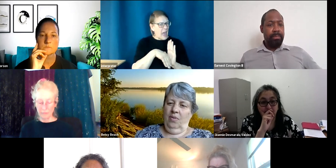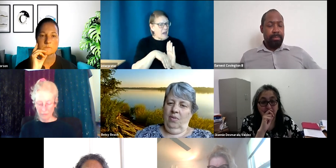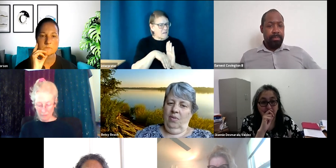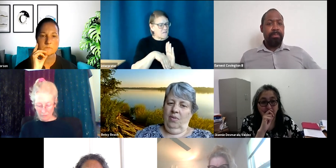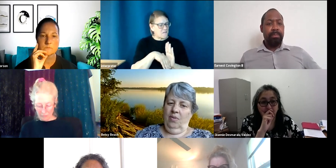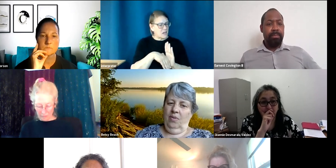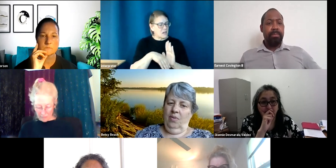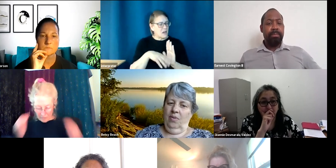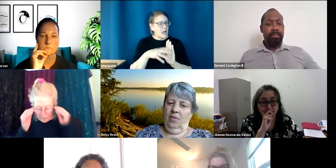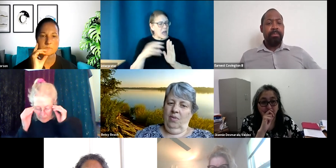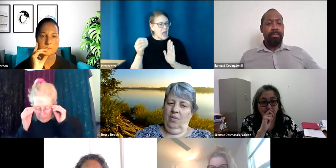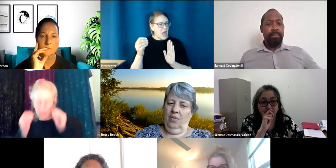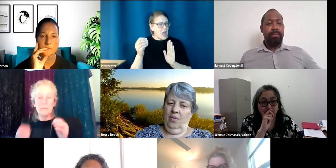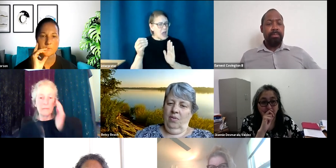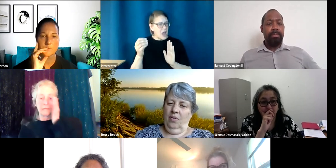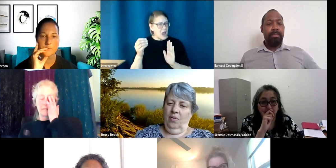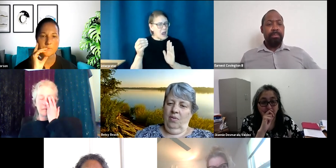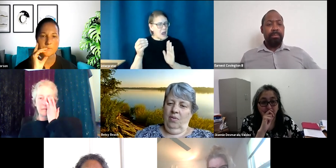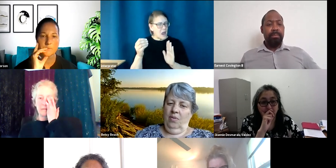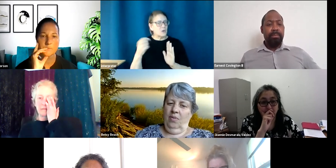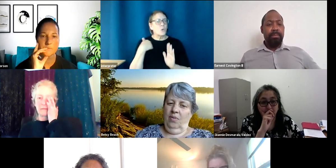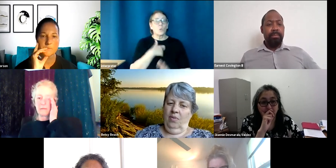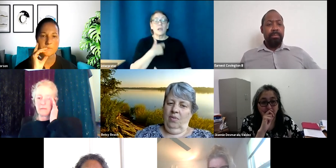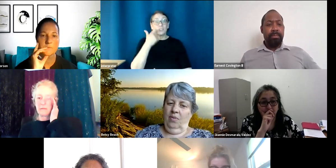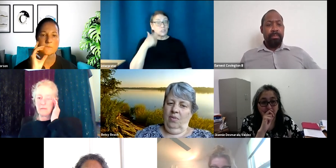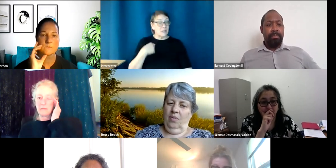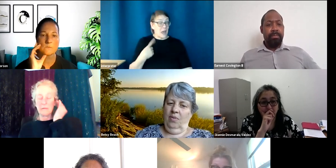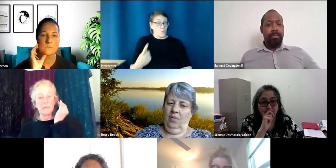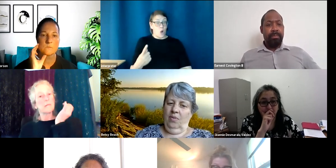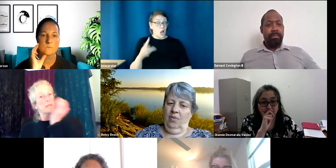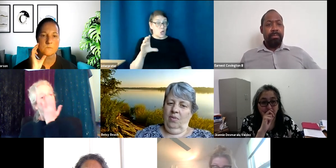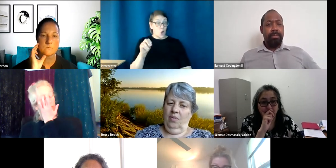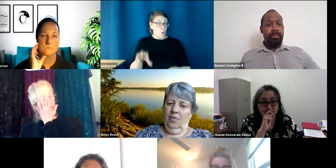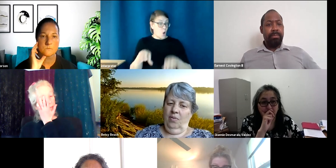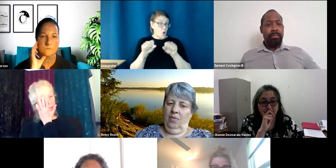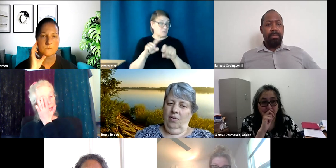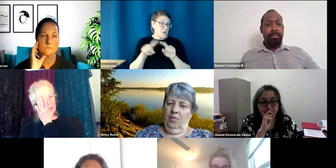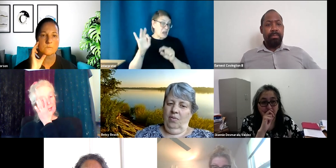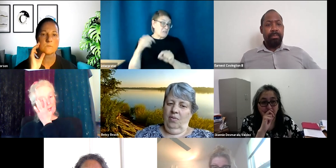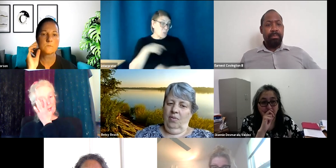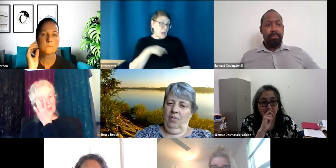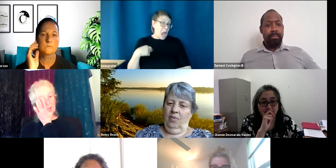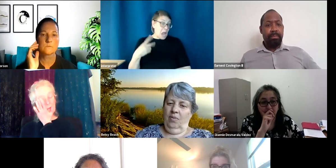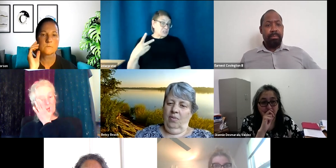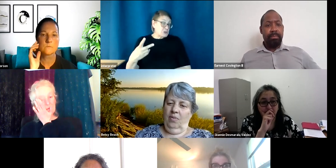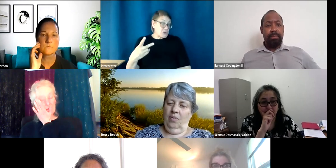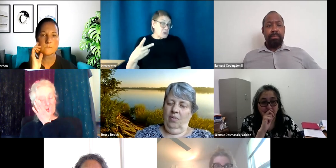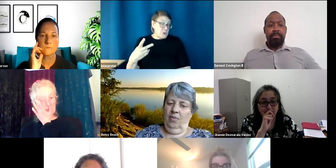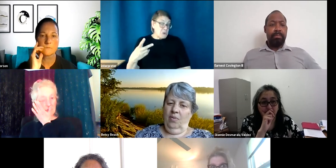And, um, and we just had one, but if we had two, you know, I think, um, even if it were shifts